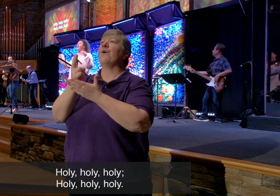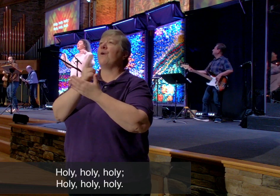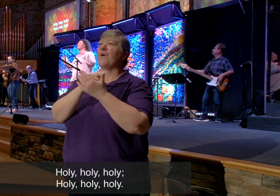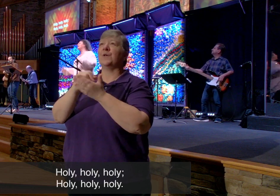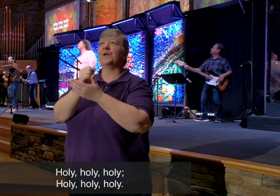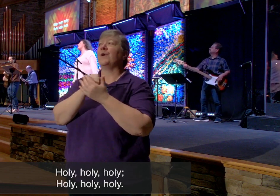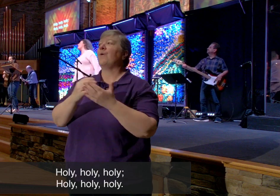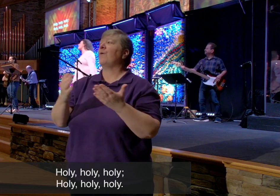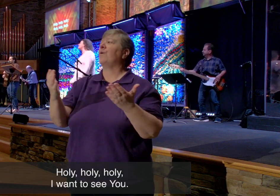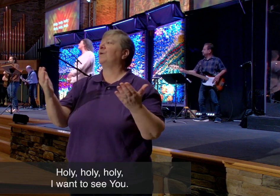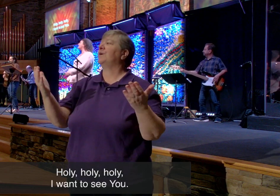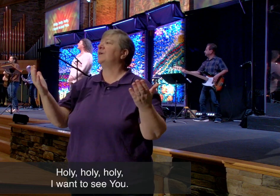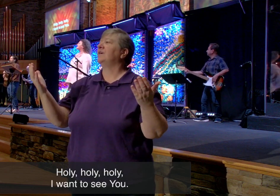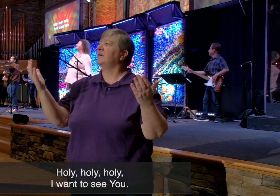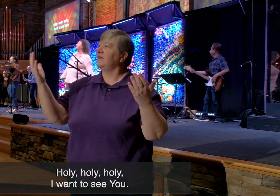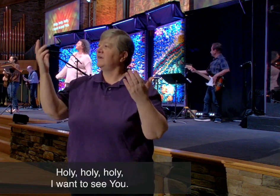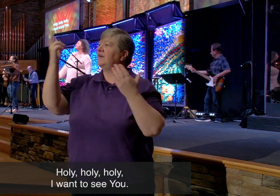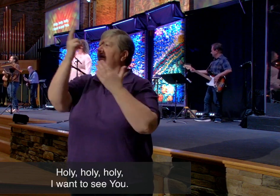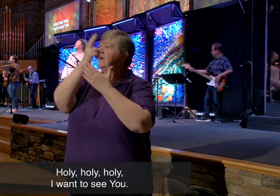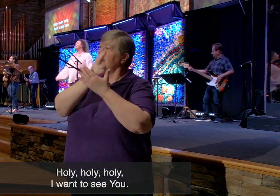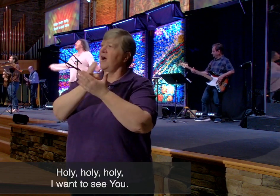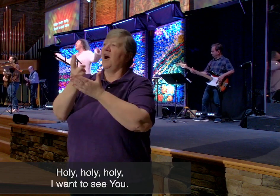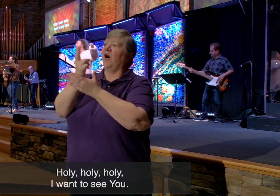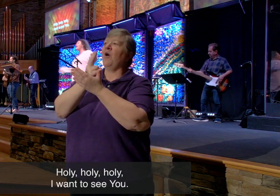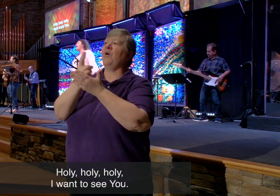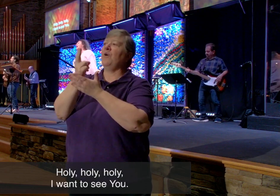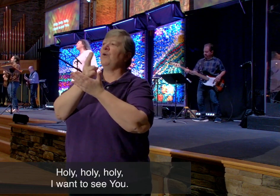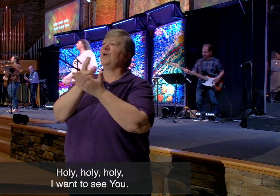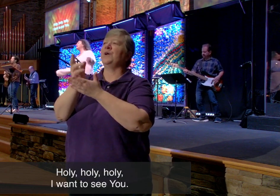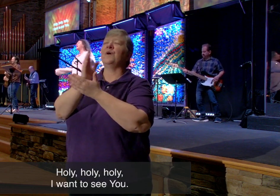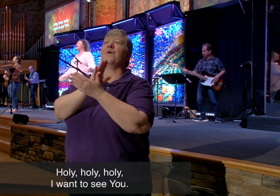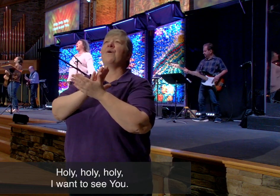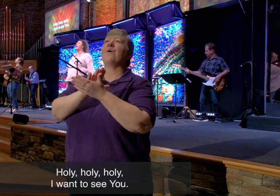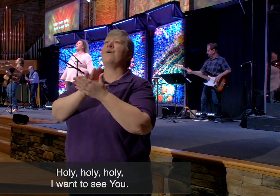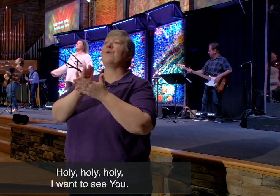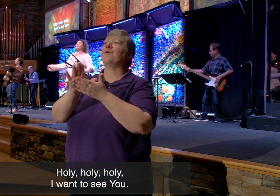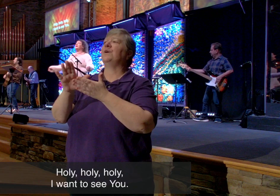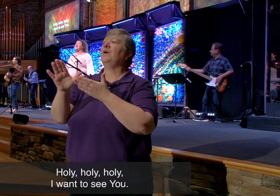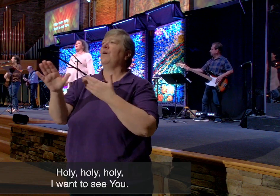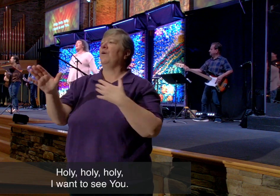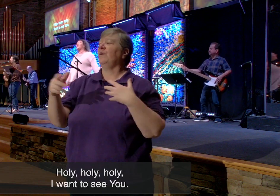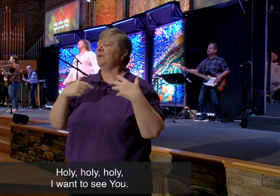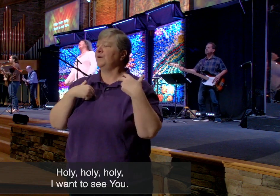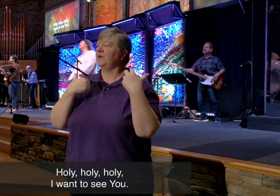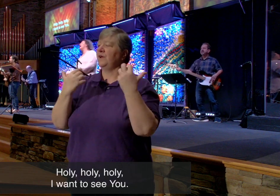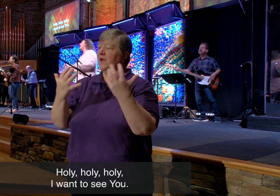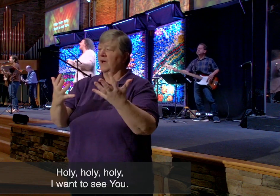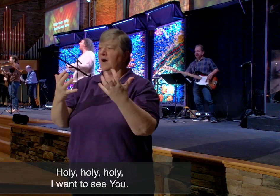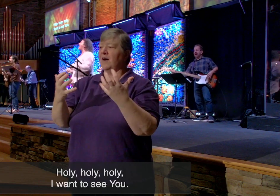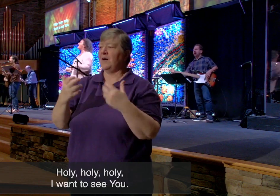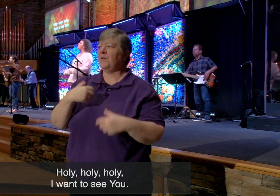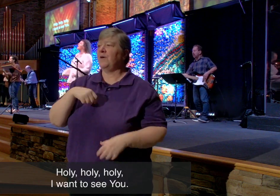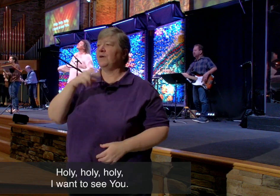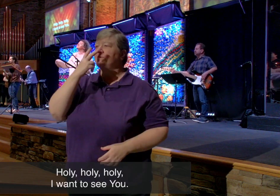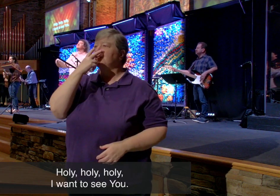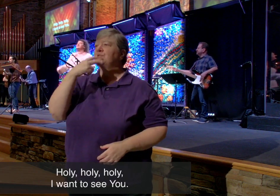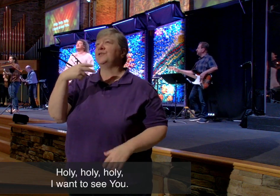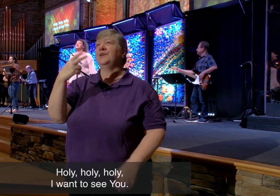holy, holy, holy, holy, holy, holy. We shout it out, holy, holy,